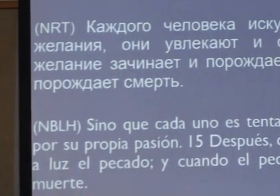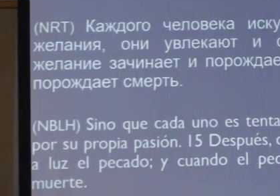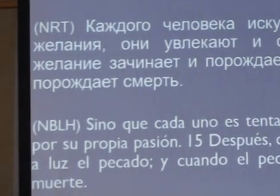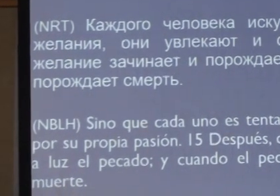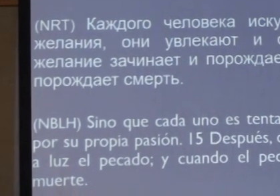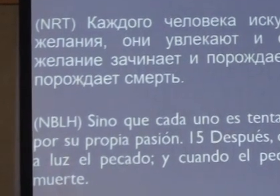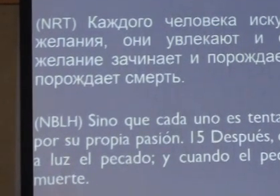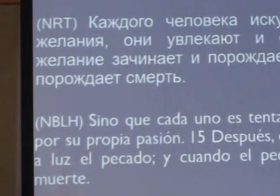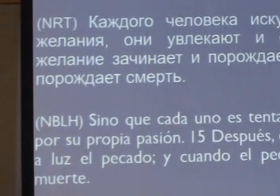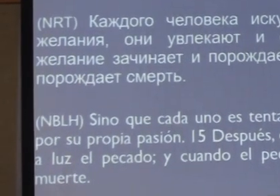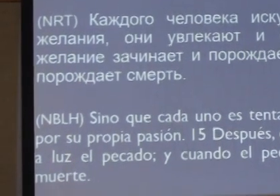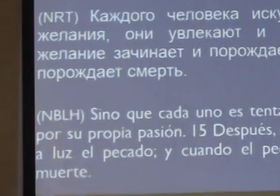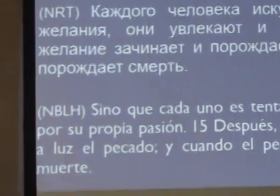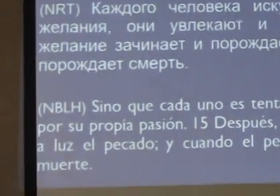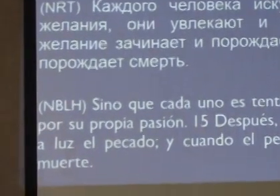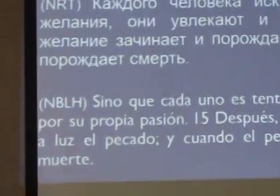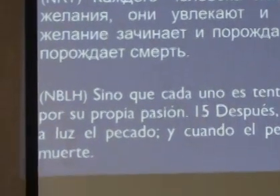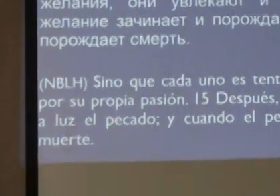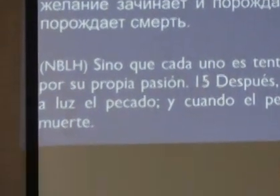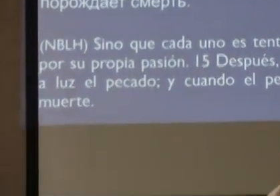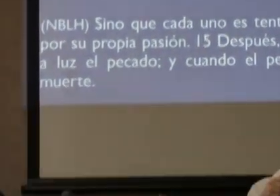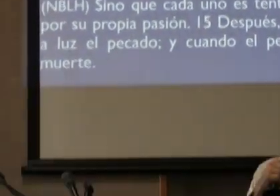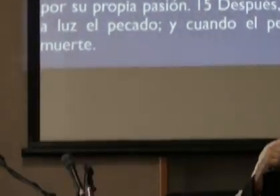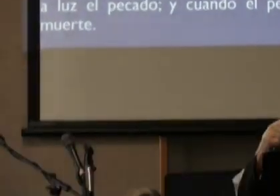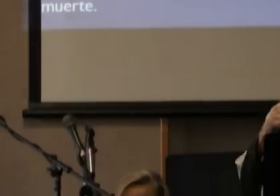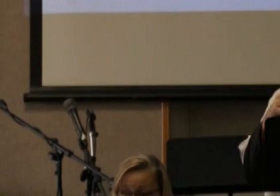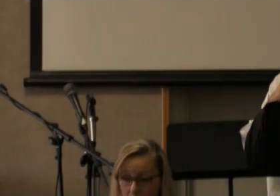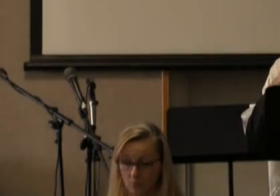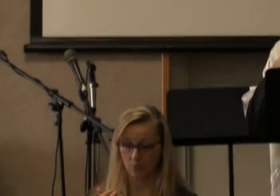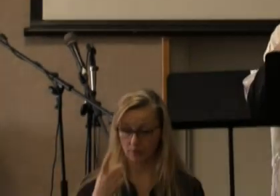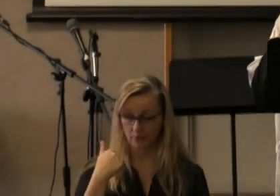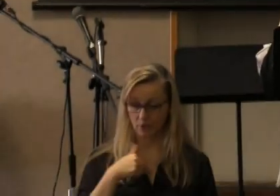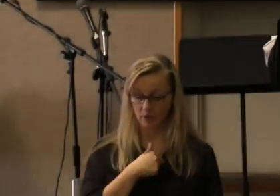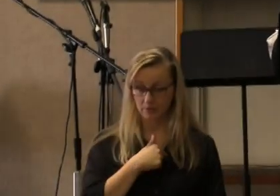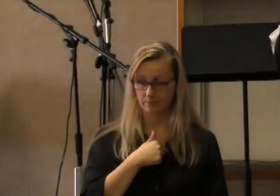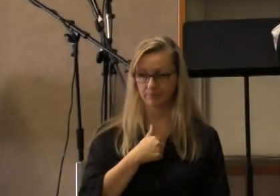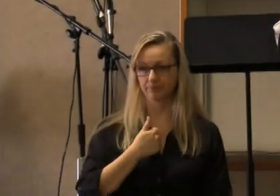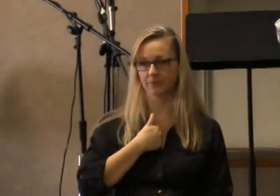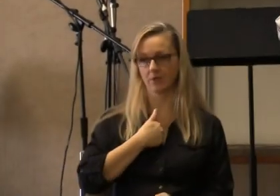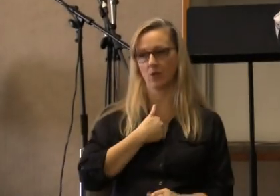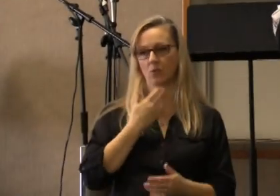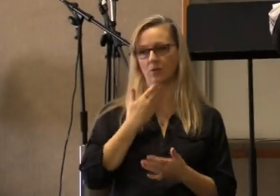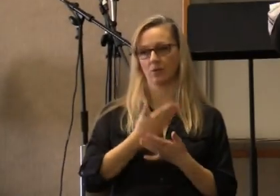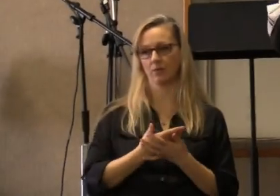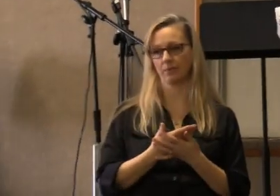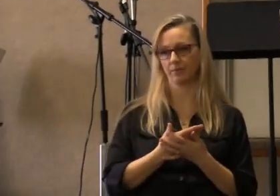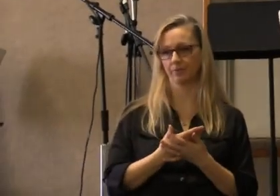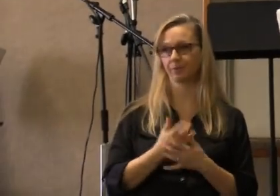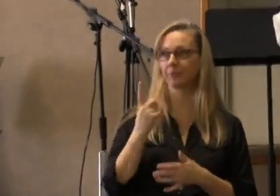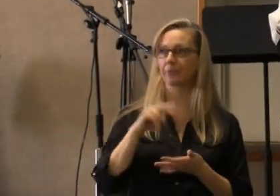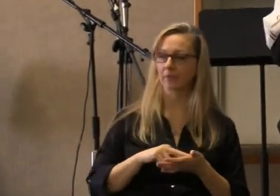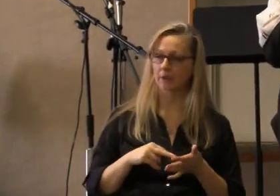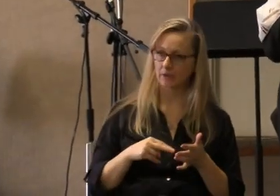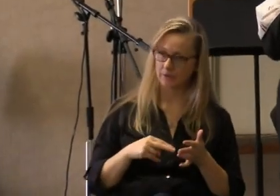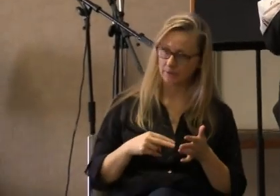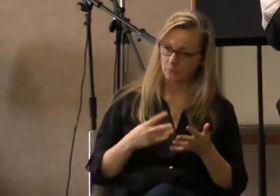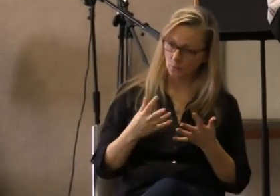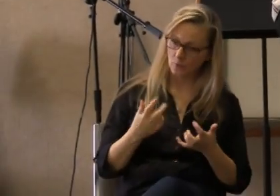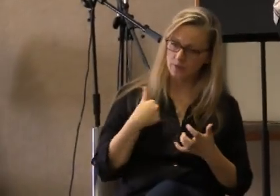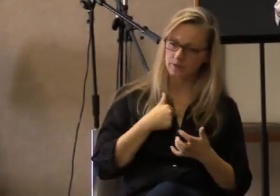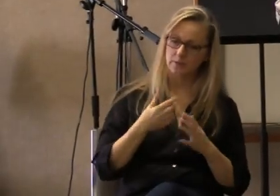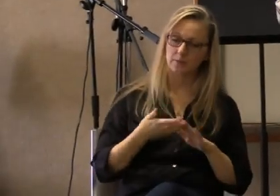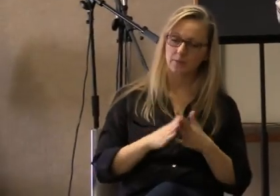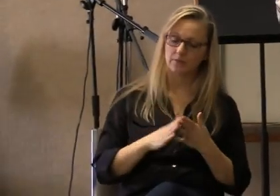death." The things God wants for us are for our own good. He intends for us to be free from the bondage